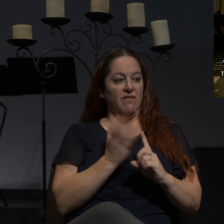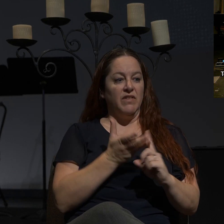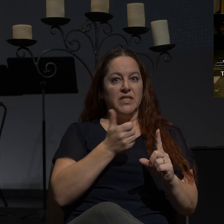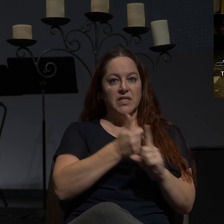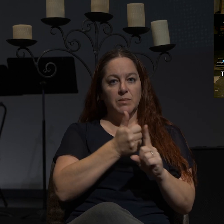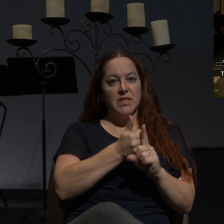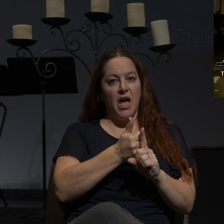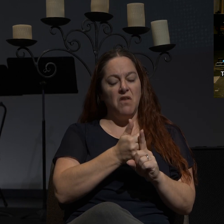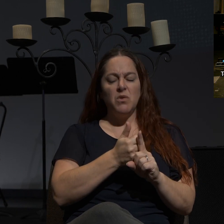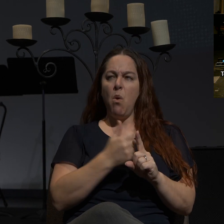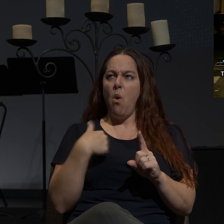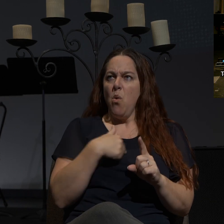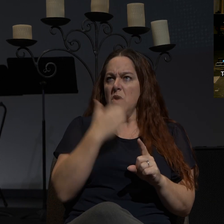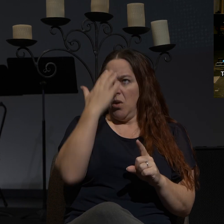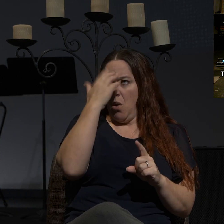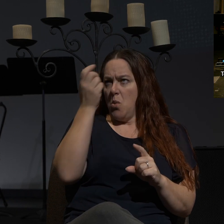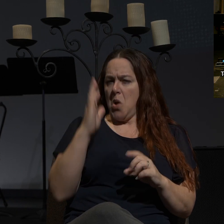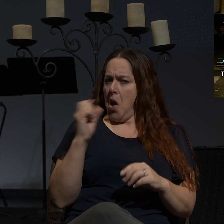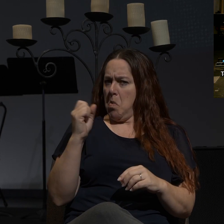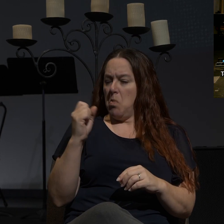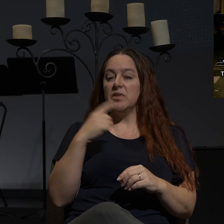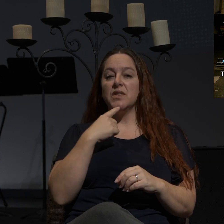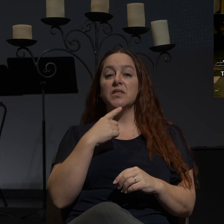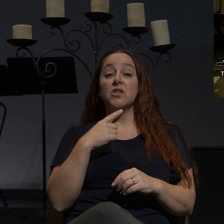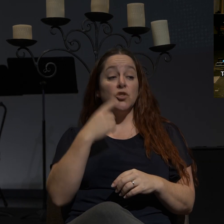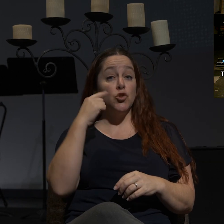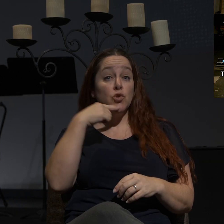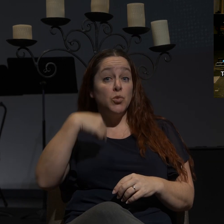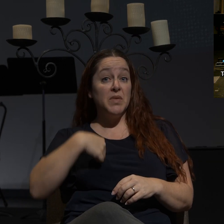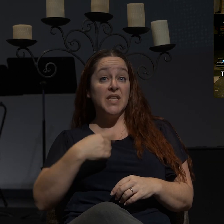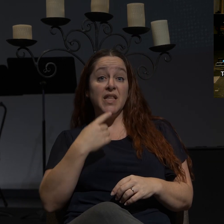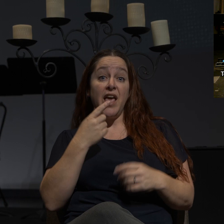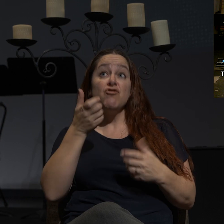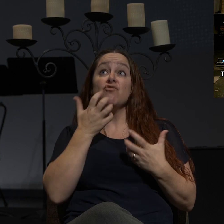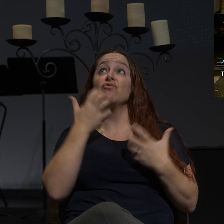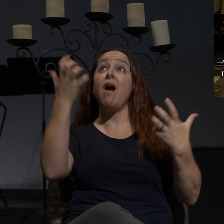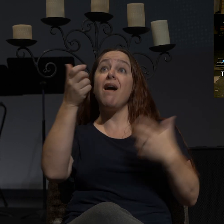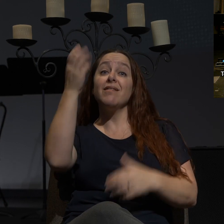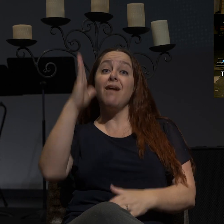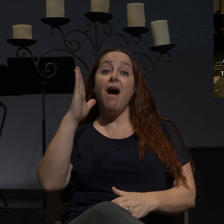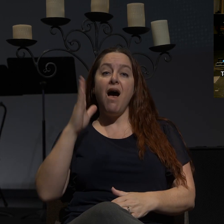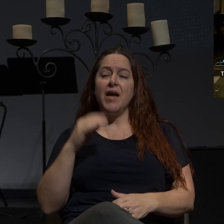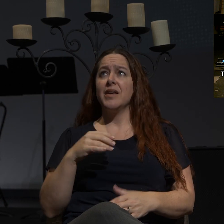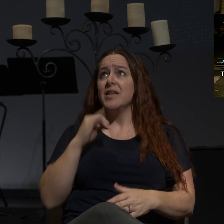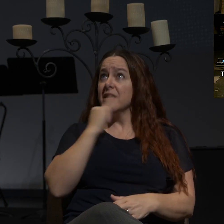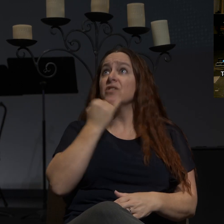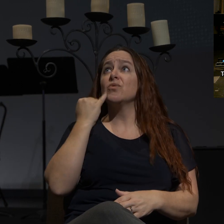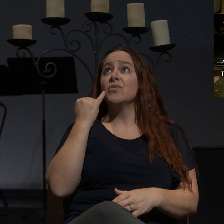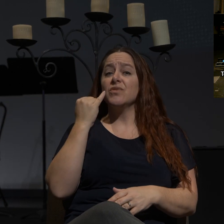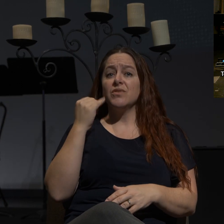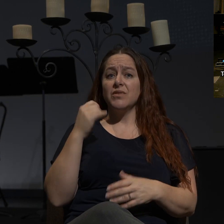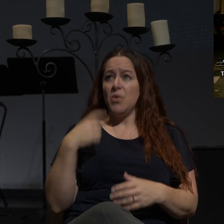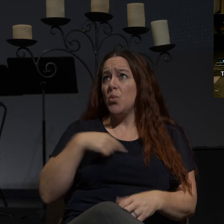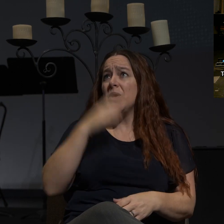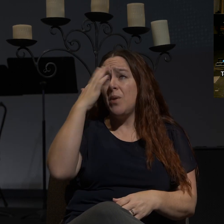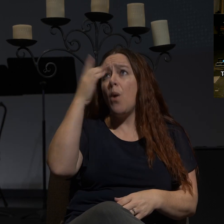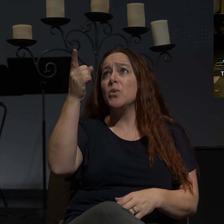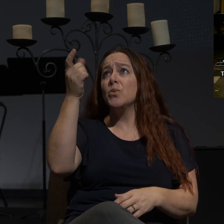themselves that they do know God, because it says, "To me they cry, my God, we, Israel, we know you, we know